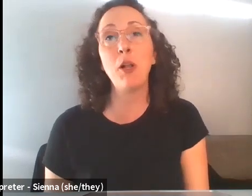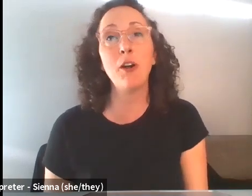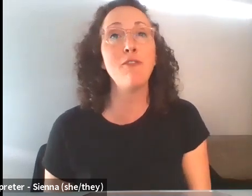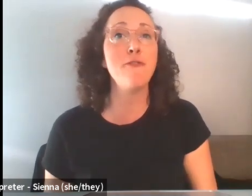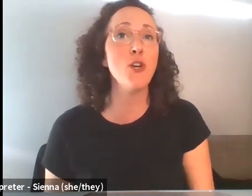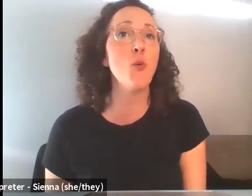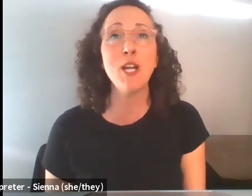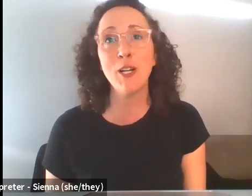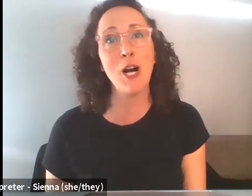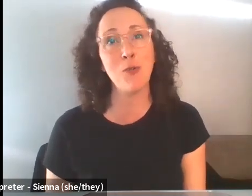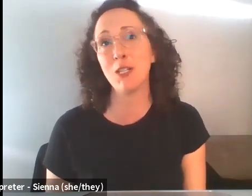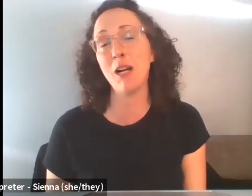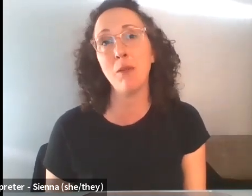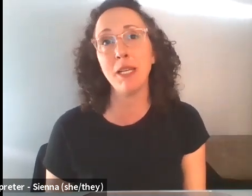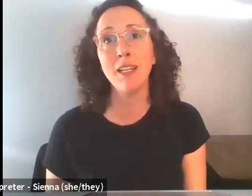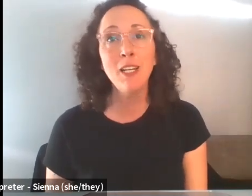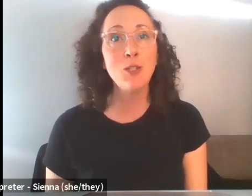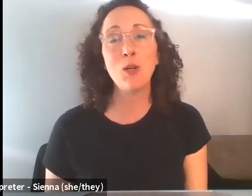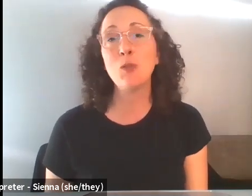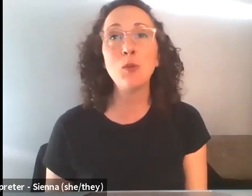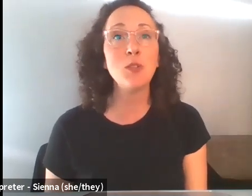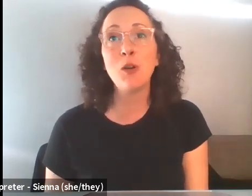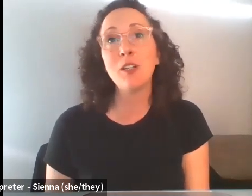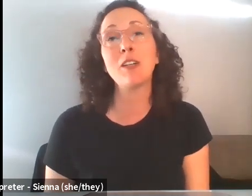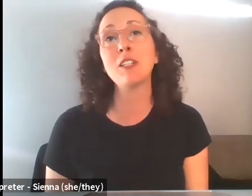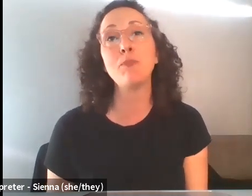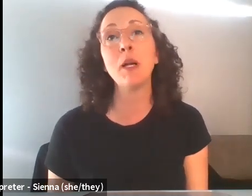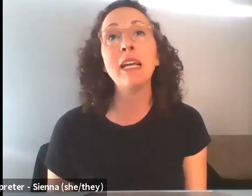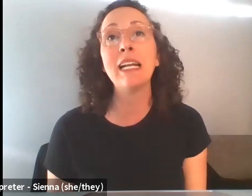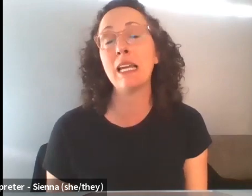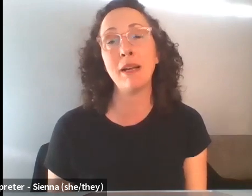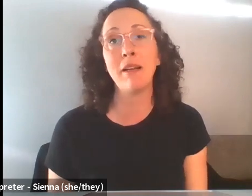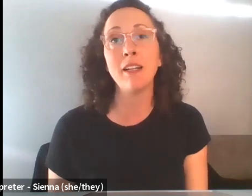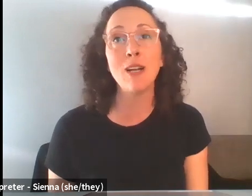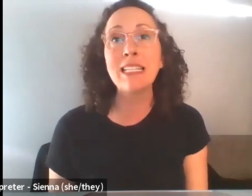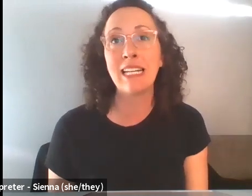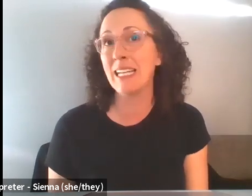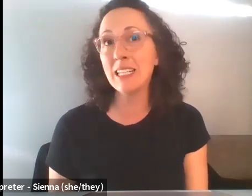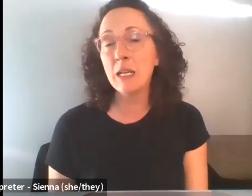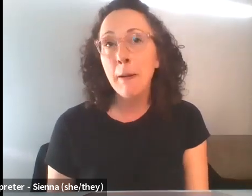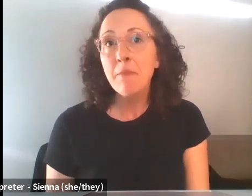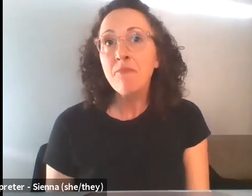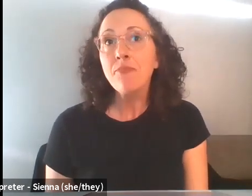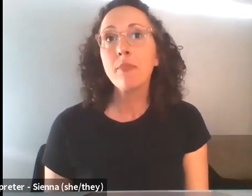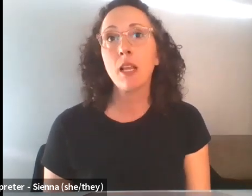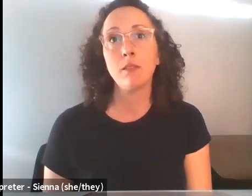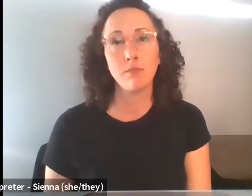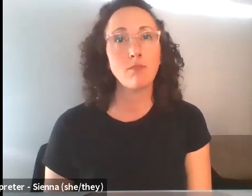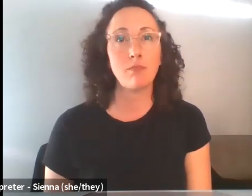and people already feel weird and awkward around me. So you're not going to spare me anything by not addressing it.